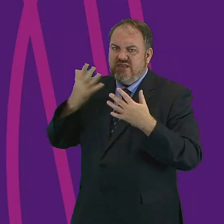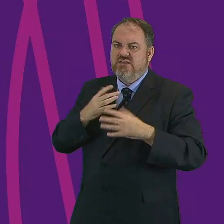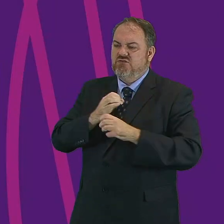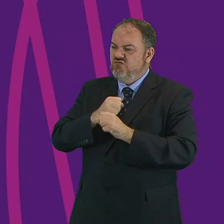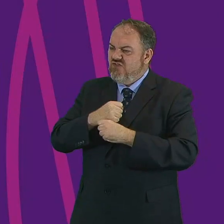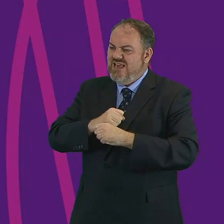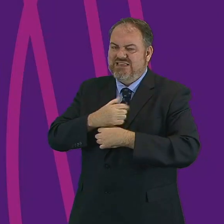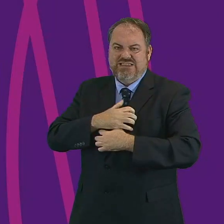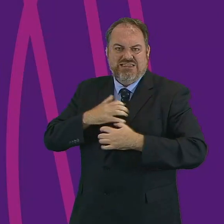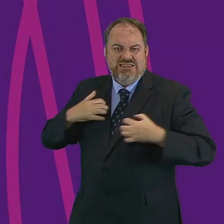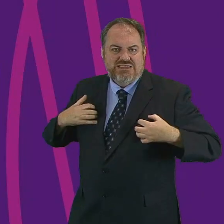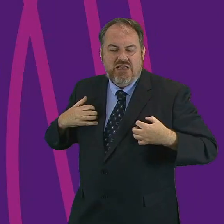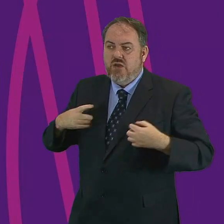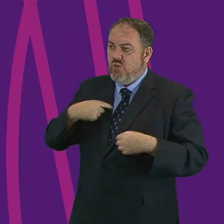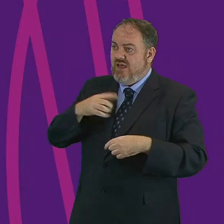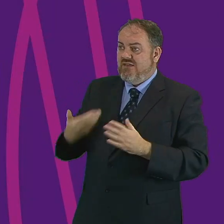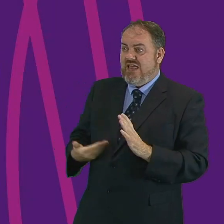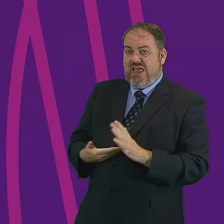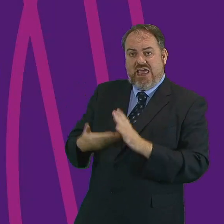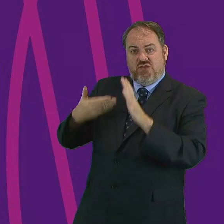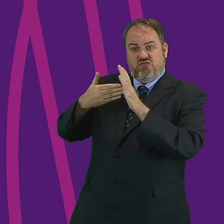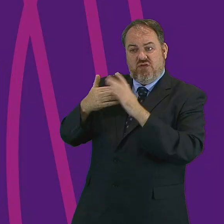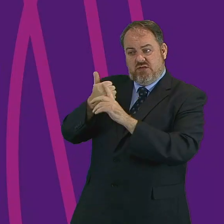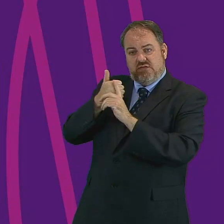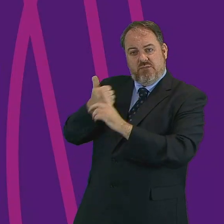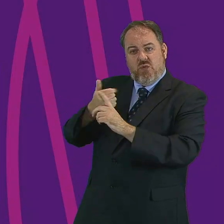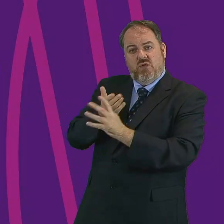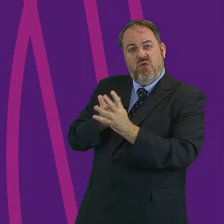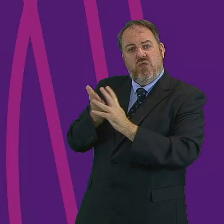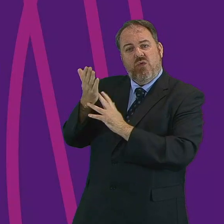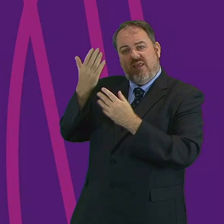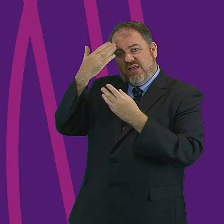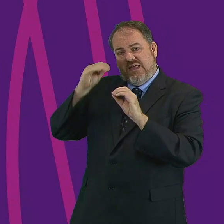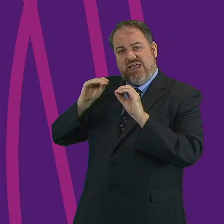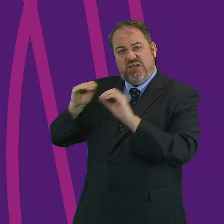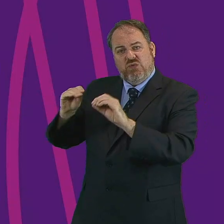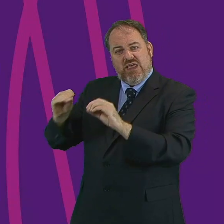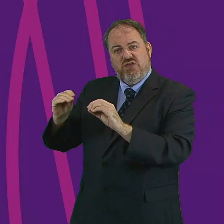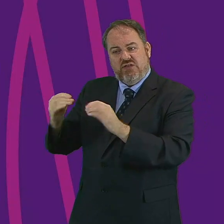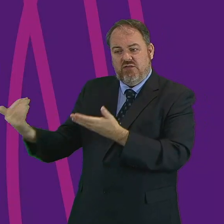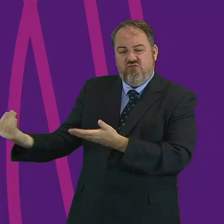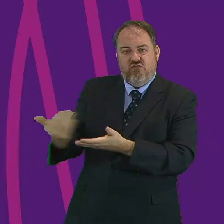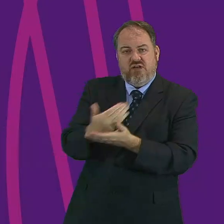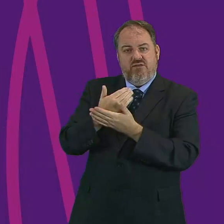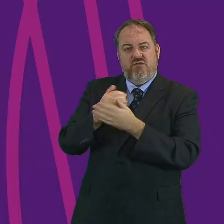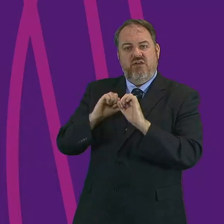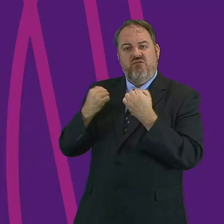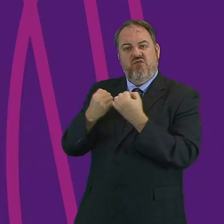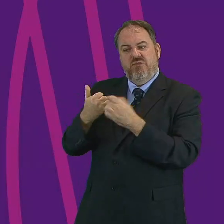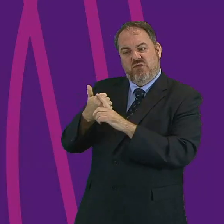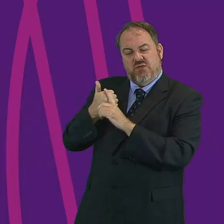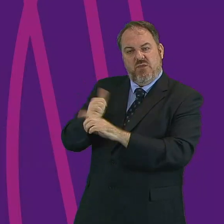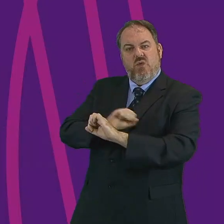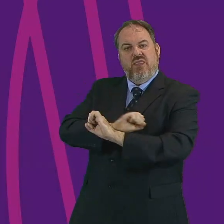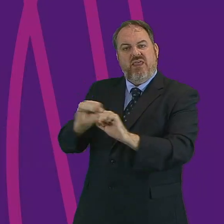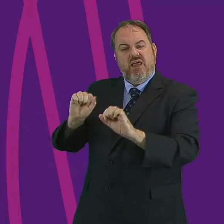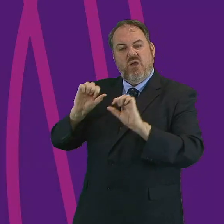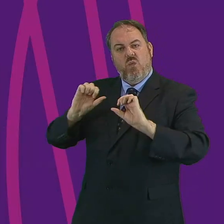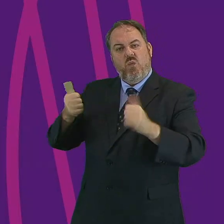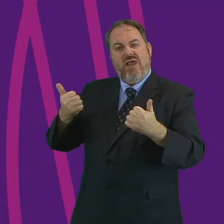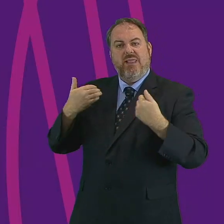move to supplementary questions? Alistair Allen, to be followed by Murdo Fraser. Alistair Allen. Can the First Minister indicate